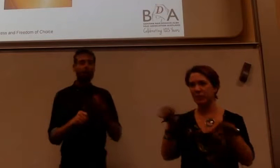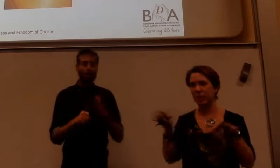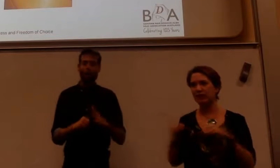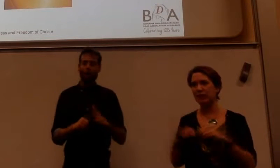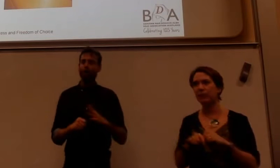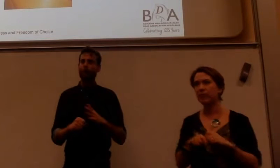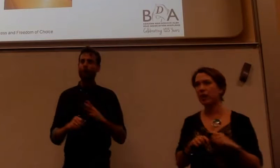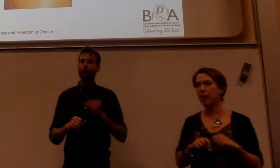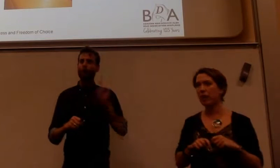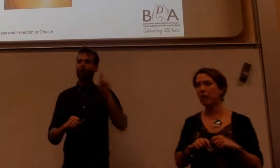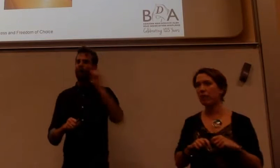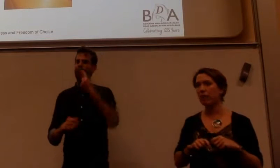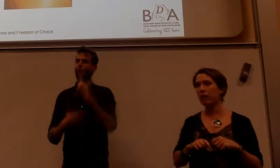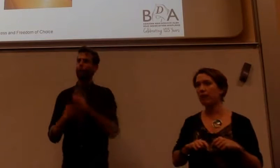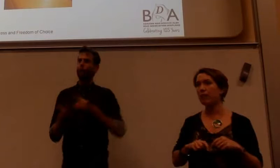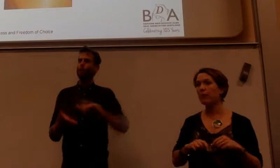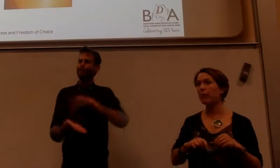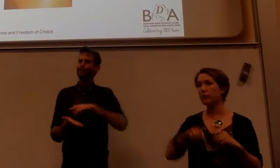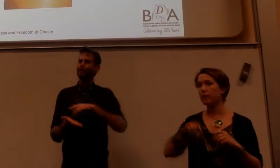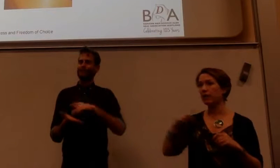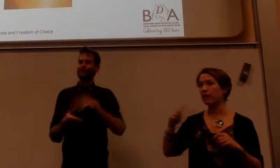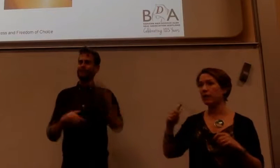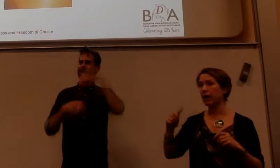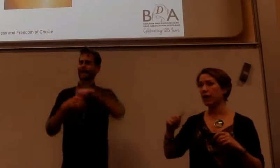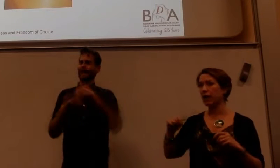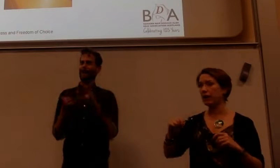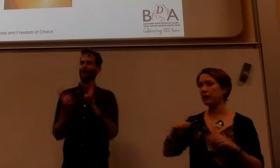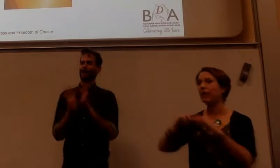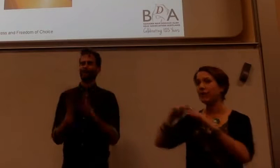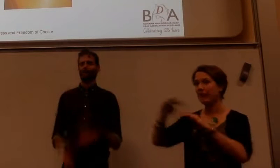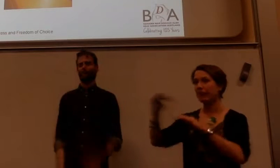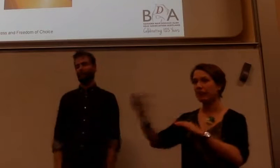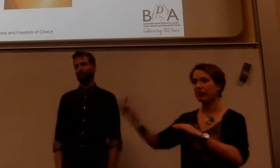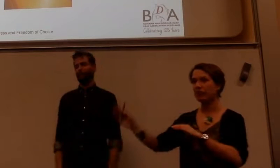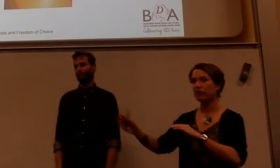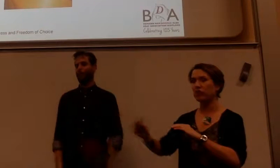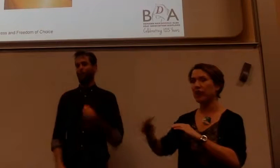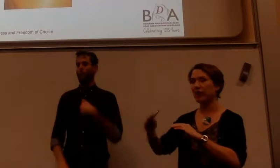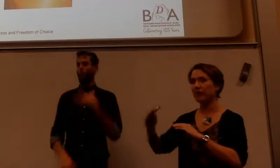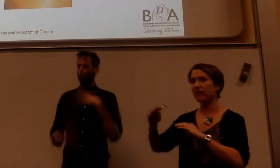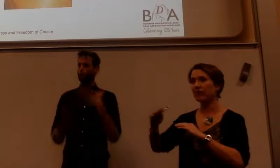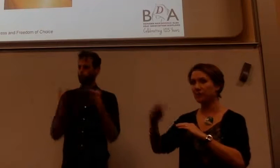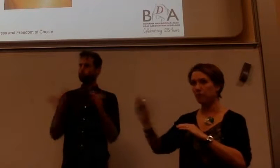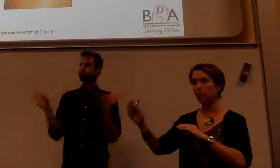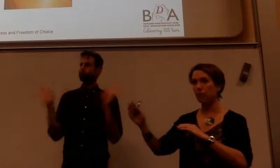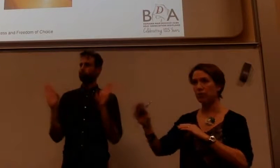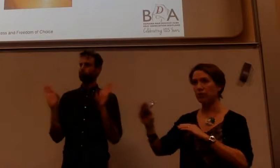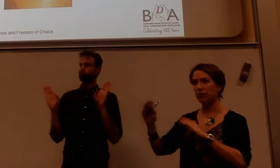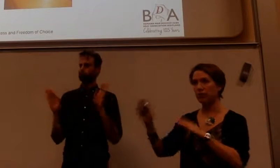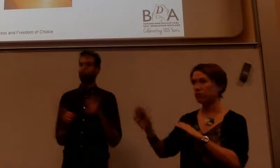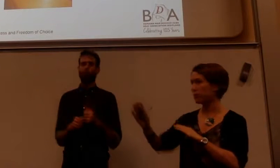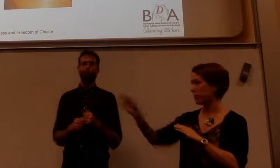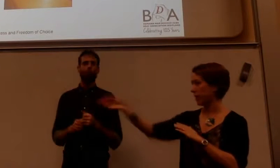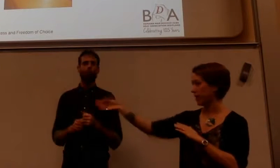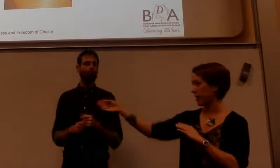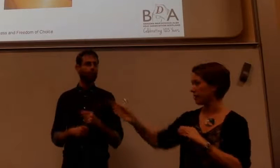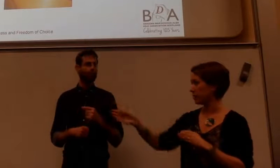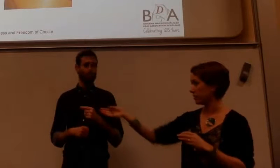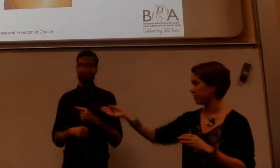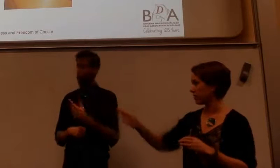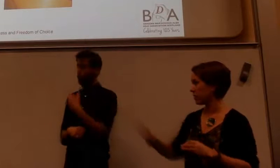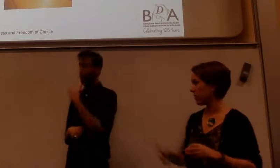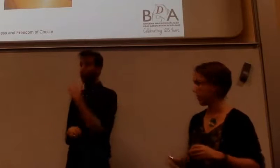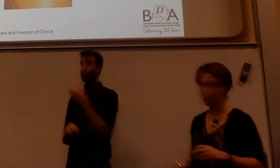a spread. And there will be, you can get information and support if you want to apply for